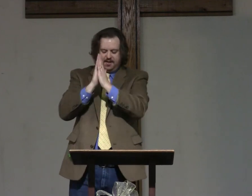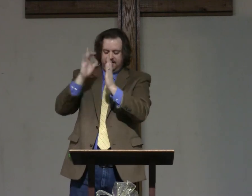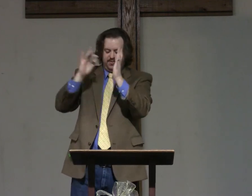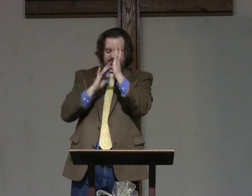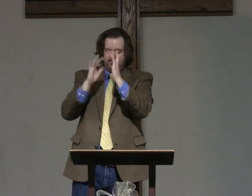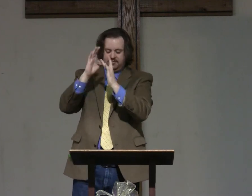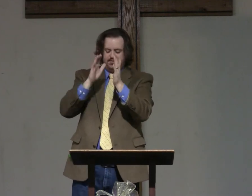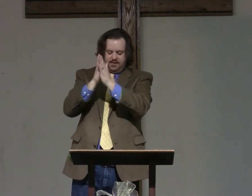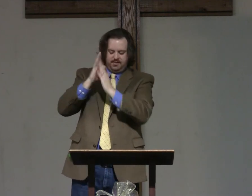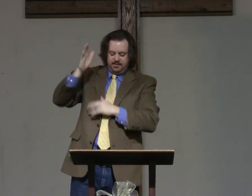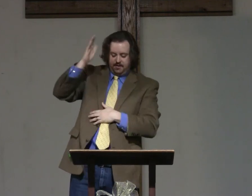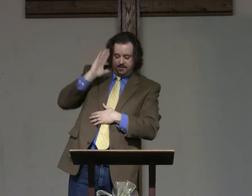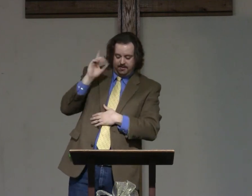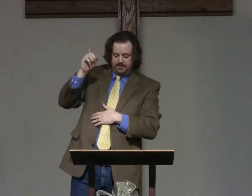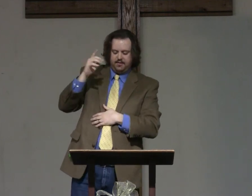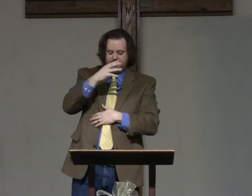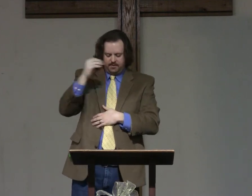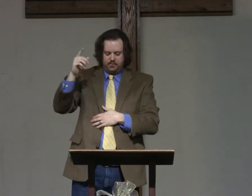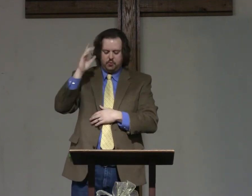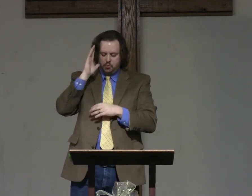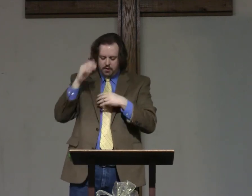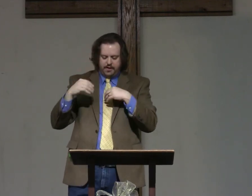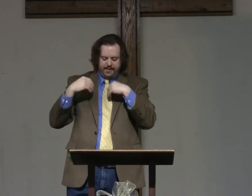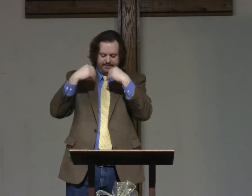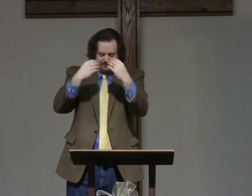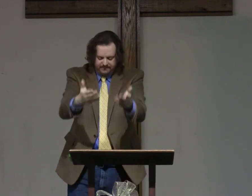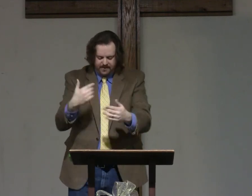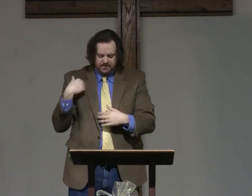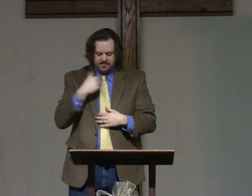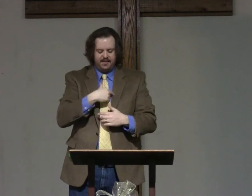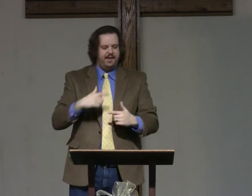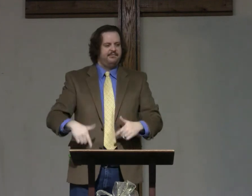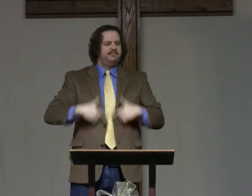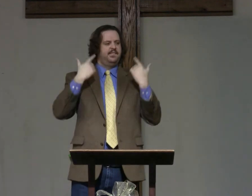Thou wouldest ask of him, and he would have given thee living water.